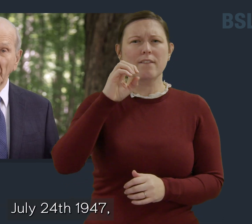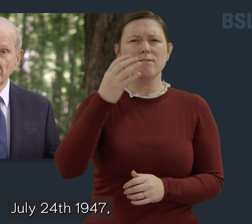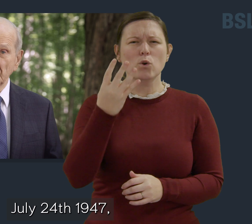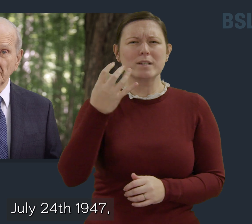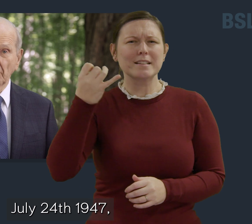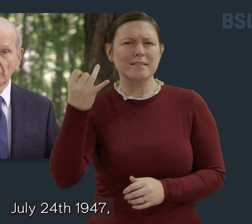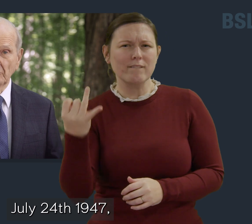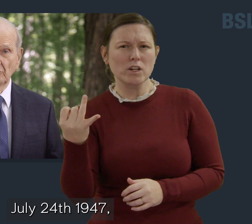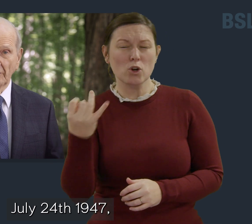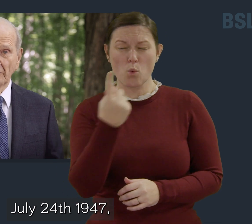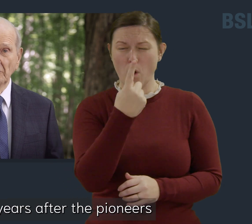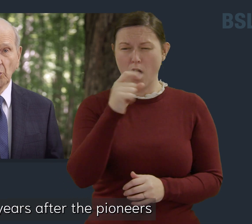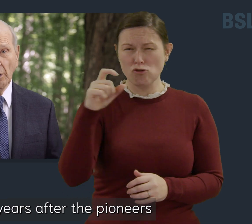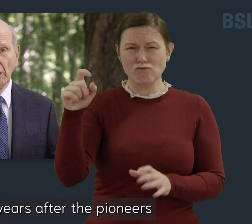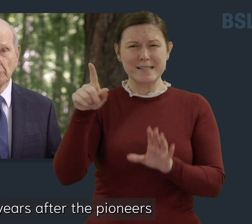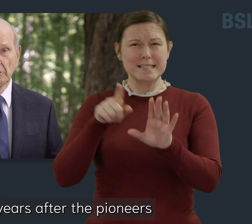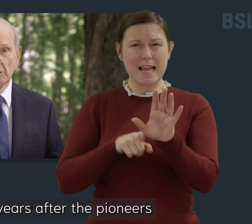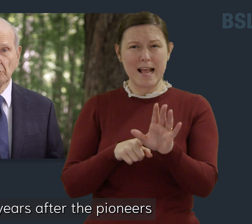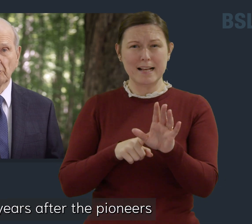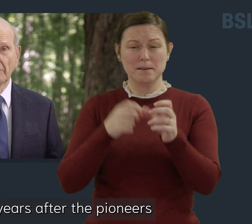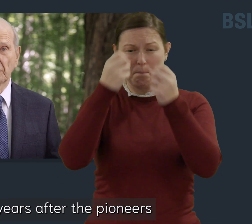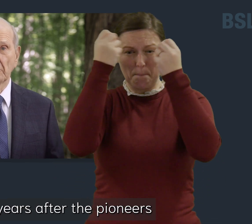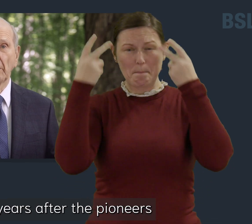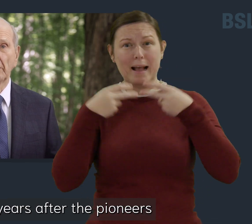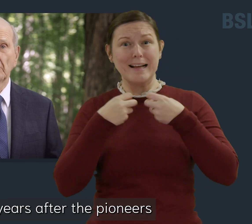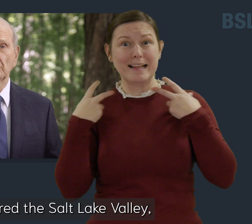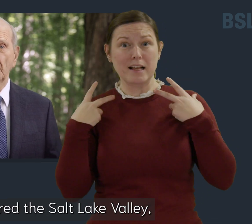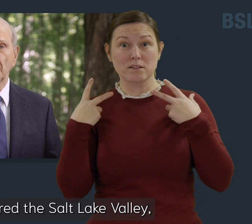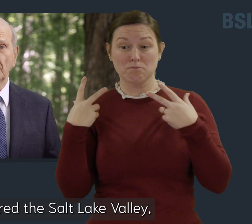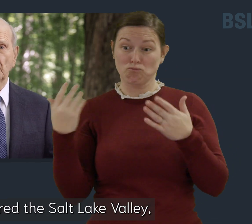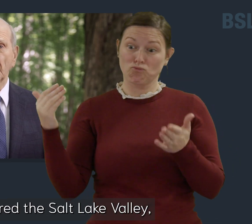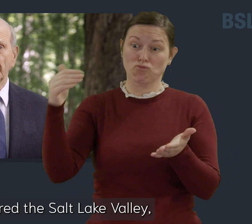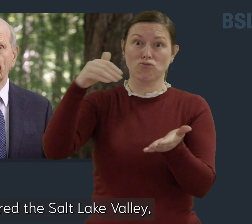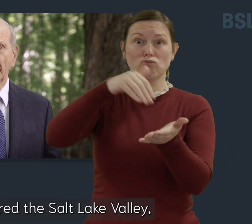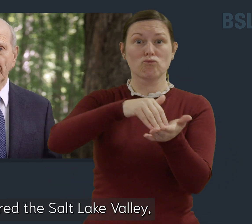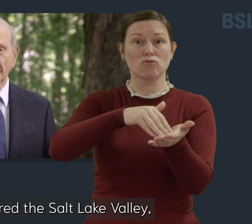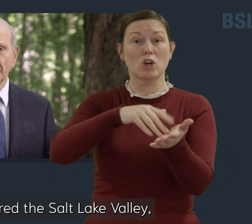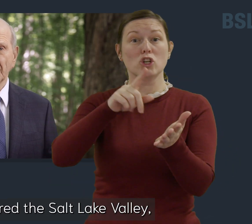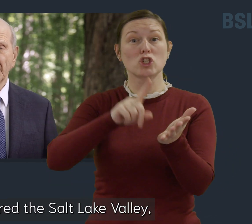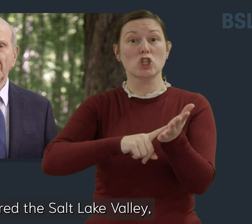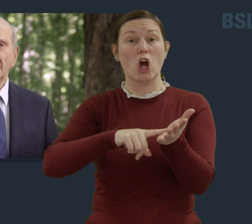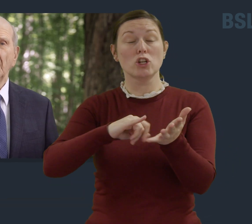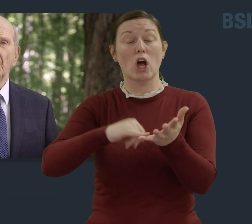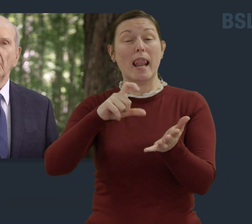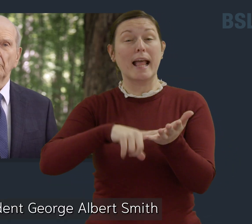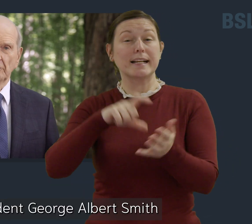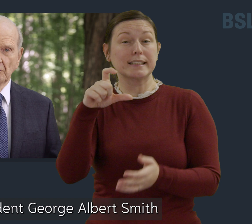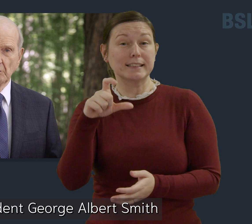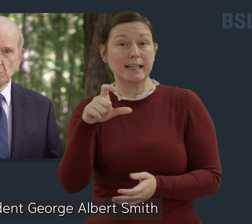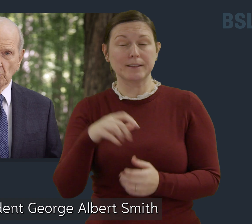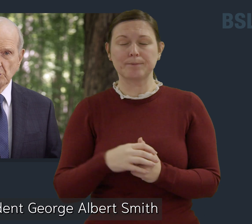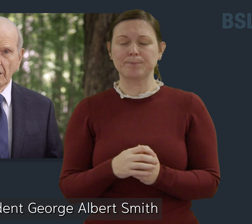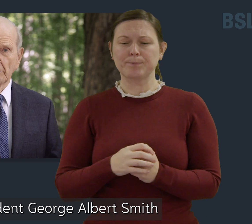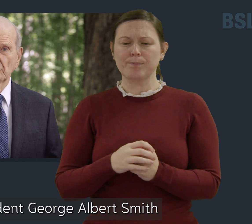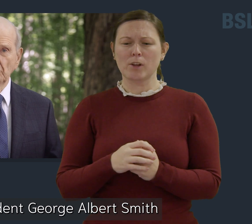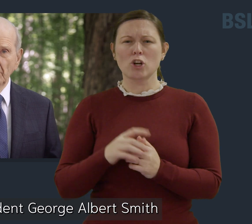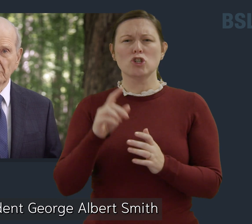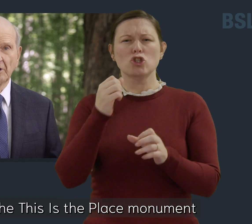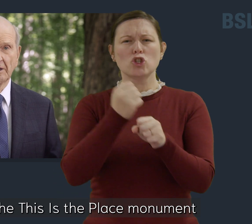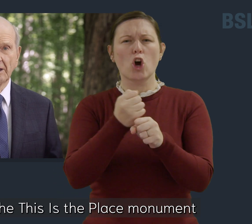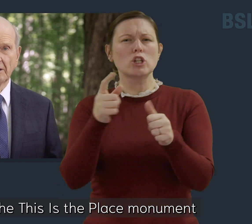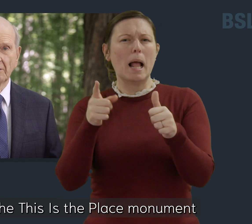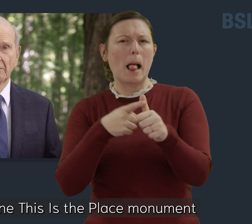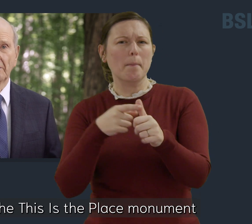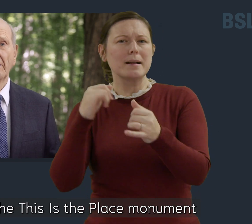24th, 1947, 100 years after the pioneers entered the Salt Lake Valley, President George Albert